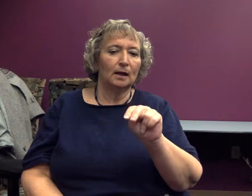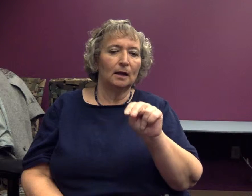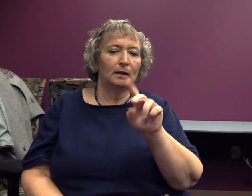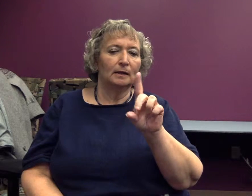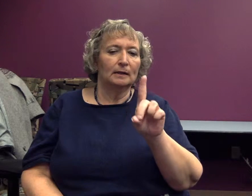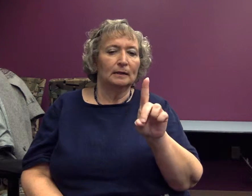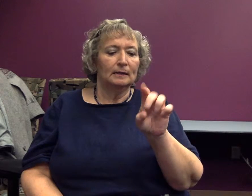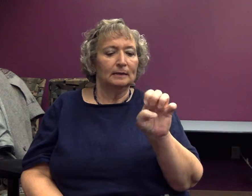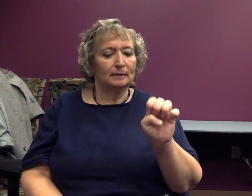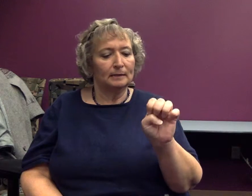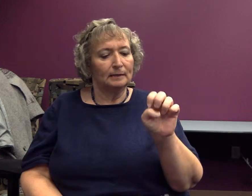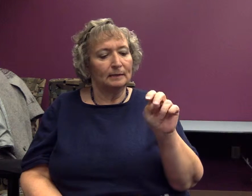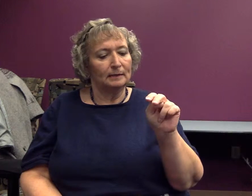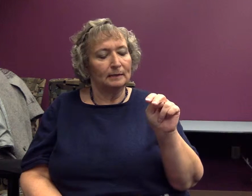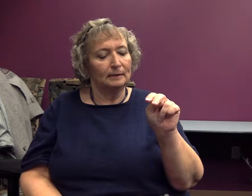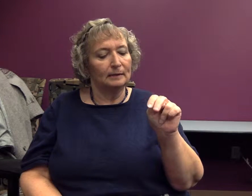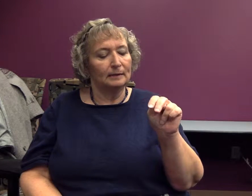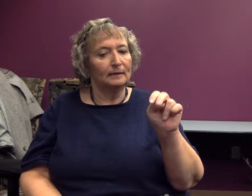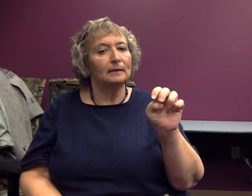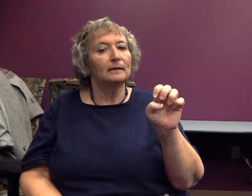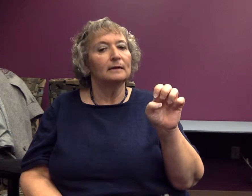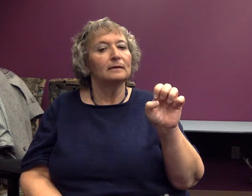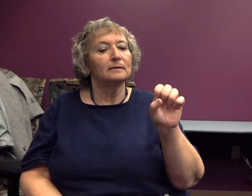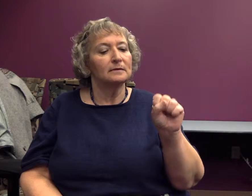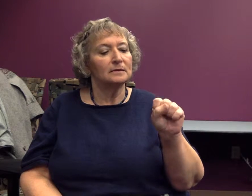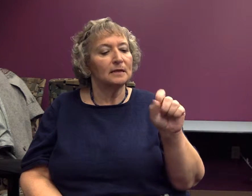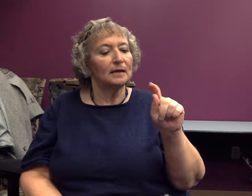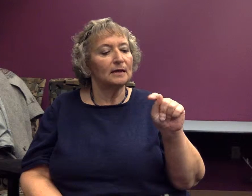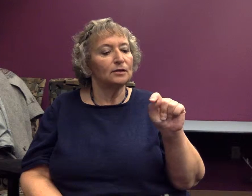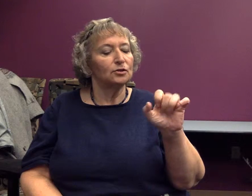in the gaseous form and convert that into water in the liquid